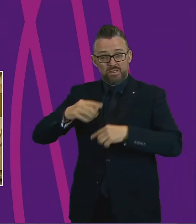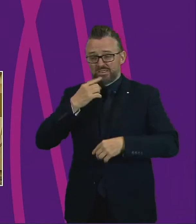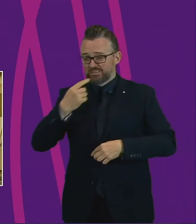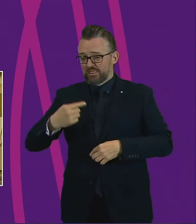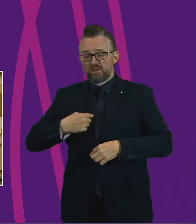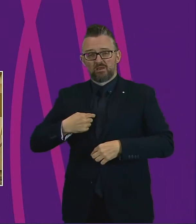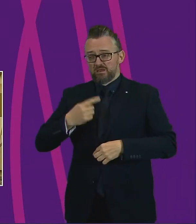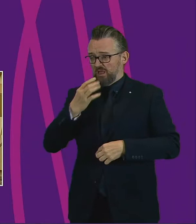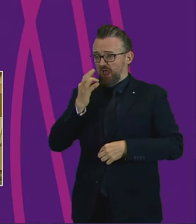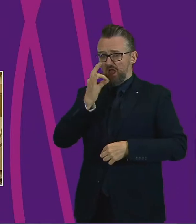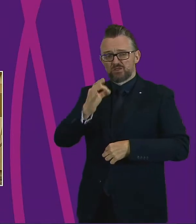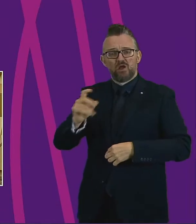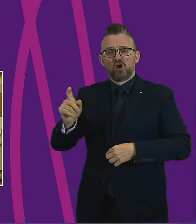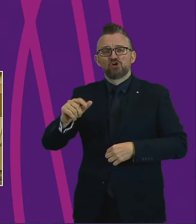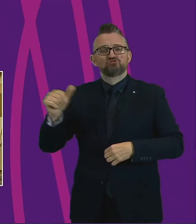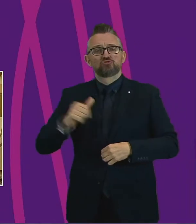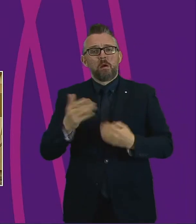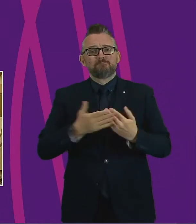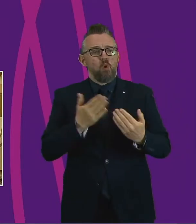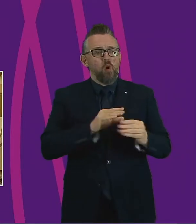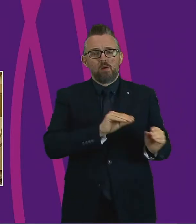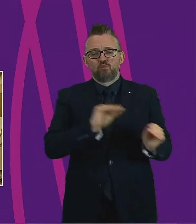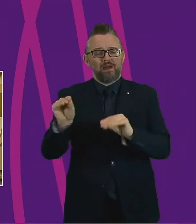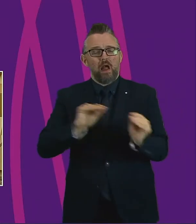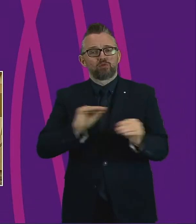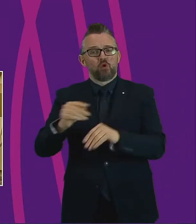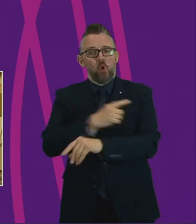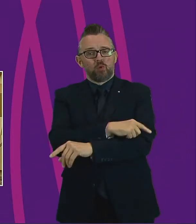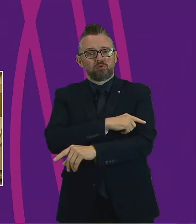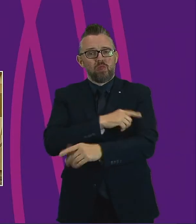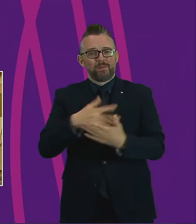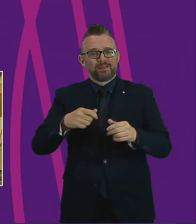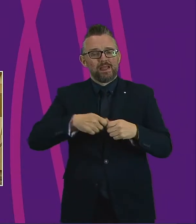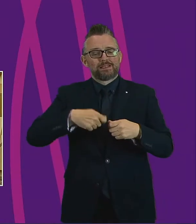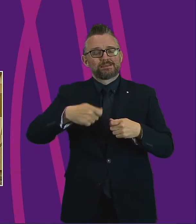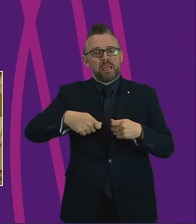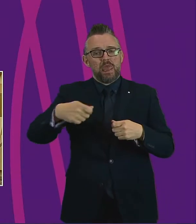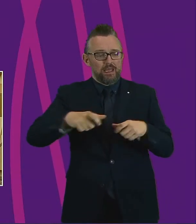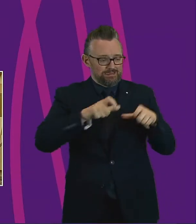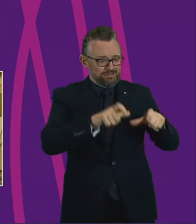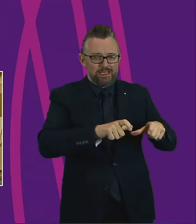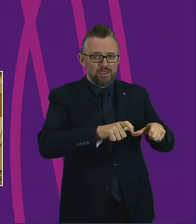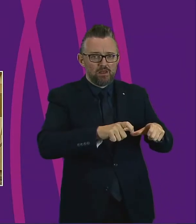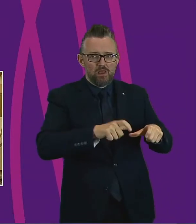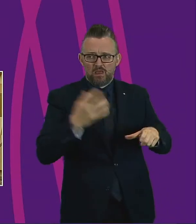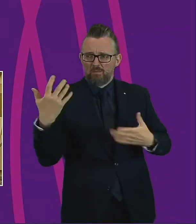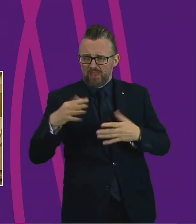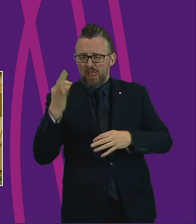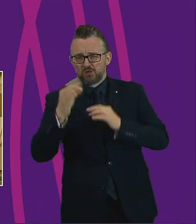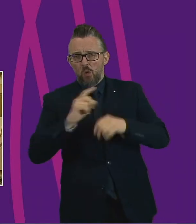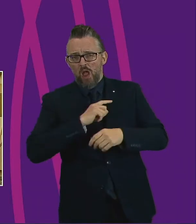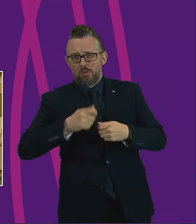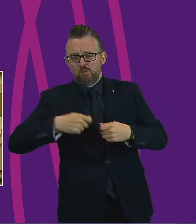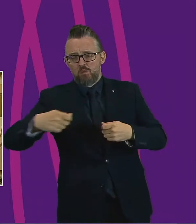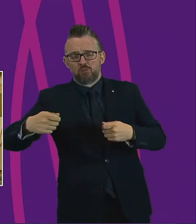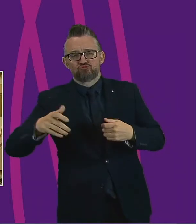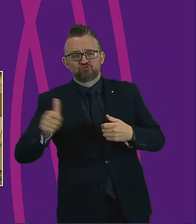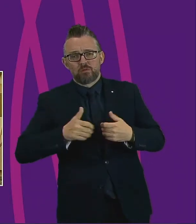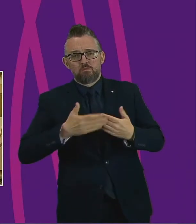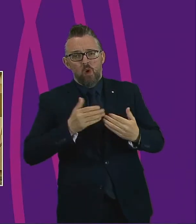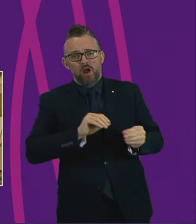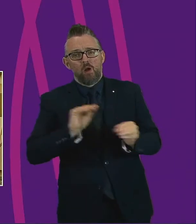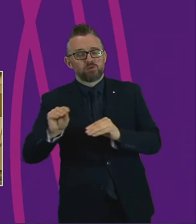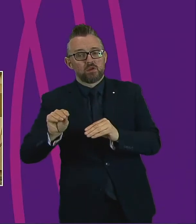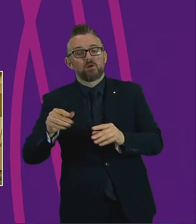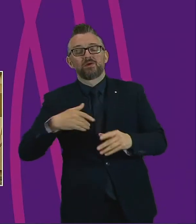why there weren't more people being discharged from hospital who were delayed in hospital. But it's really important that we assess all of this in